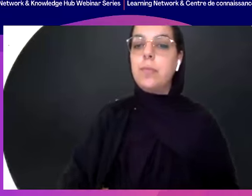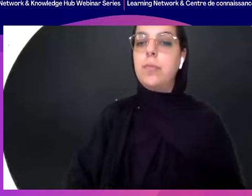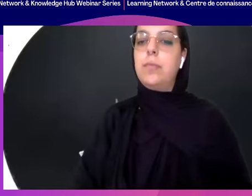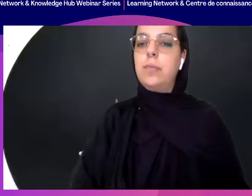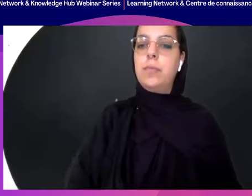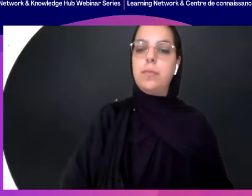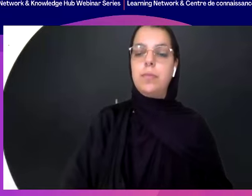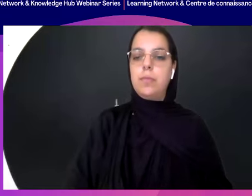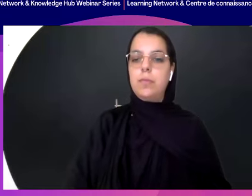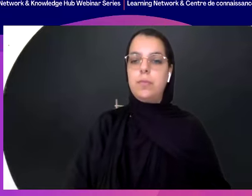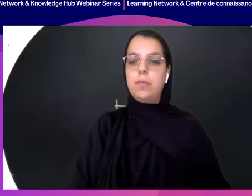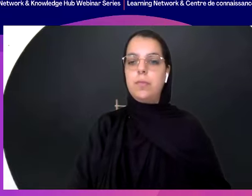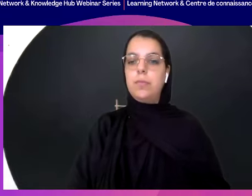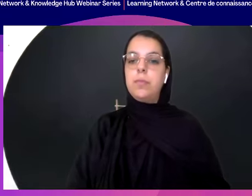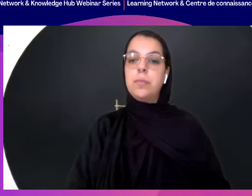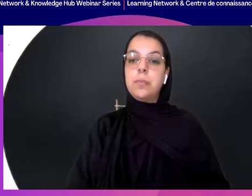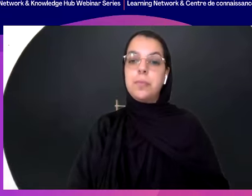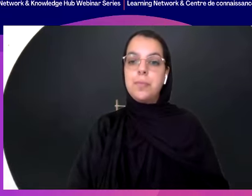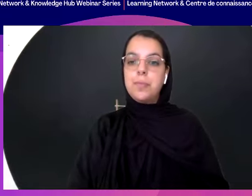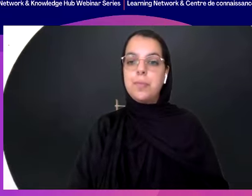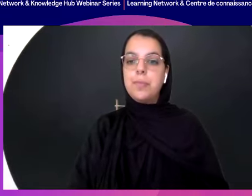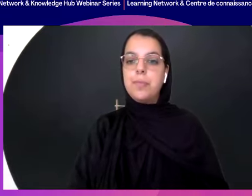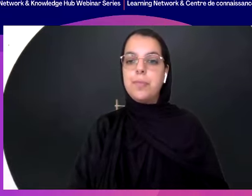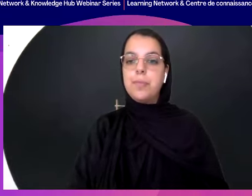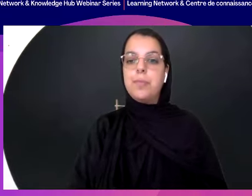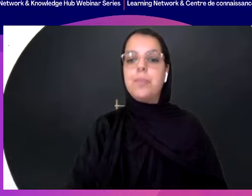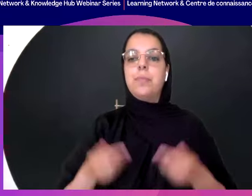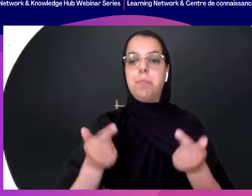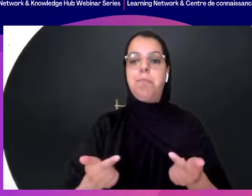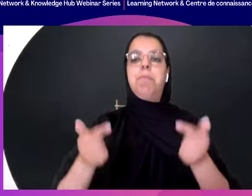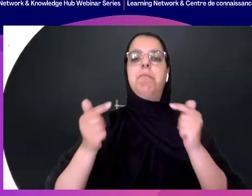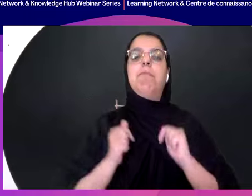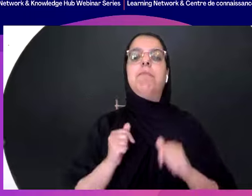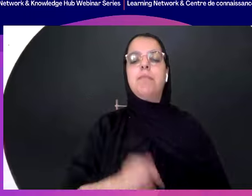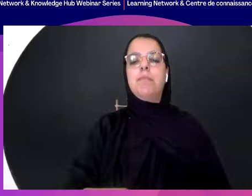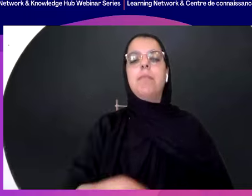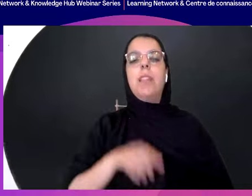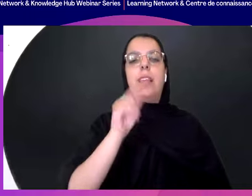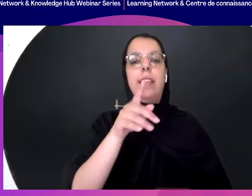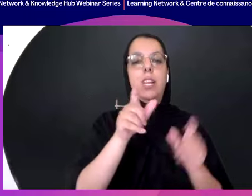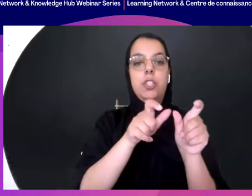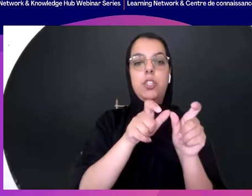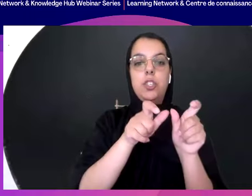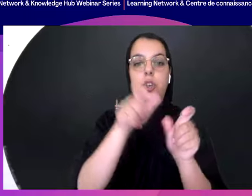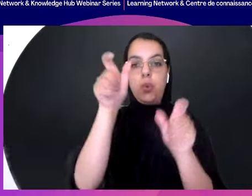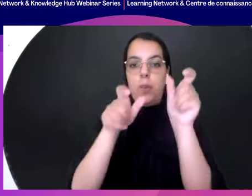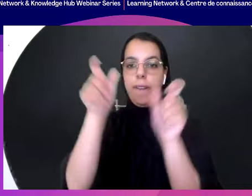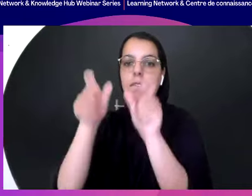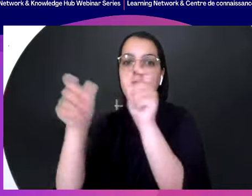And this is a graph just speaking to the importance of cultural engagement